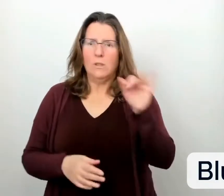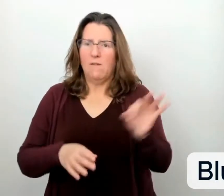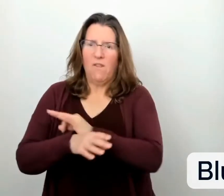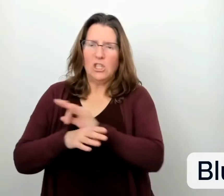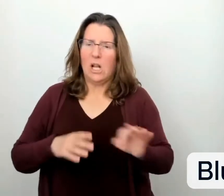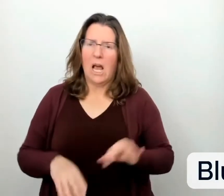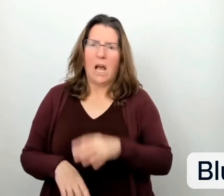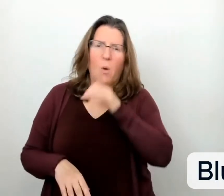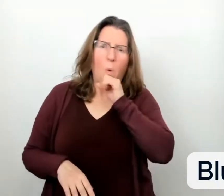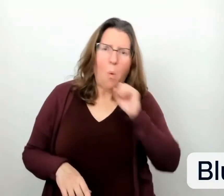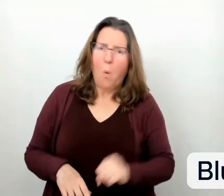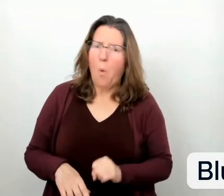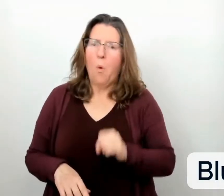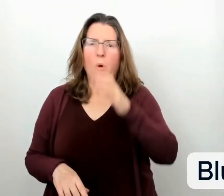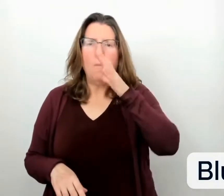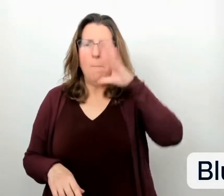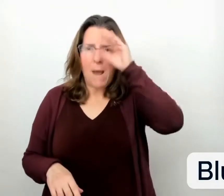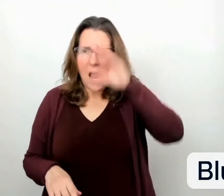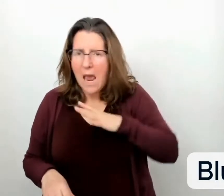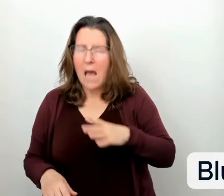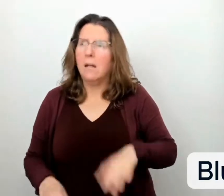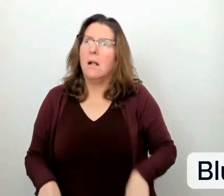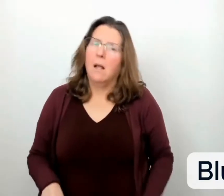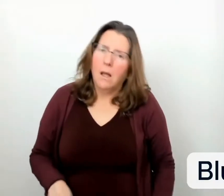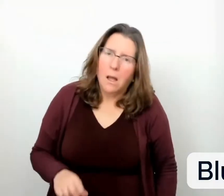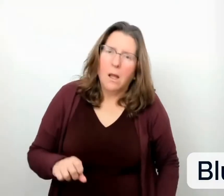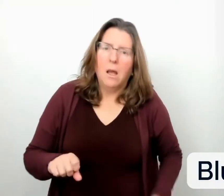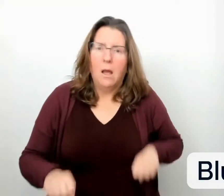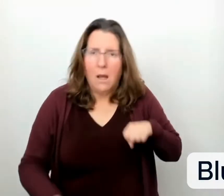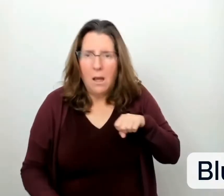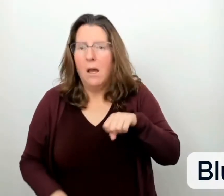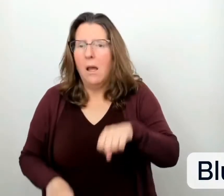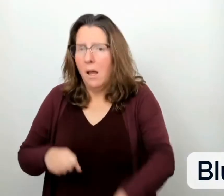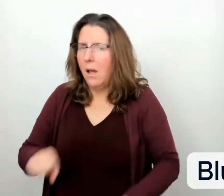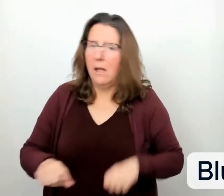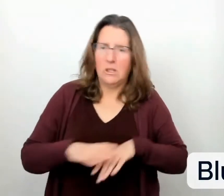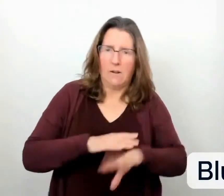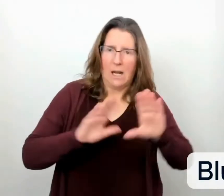Honestly, he was functioning like an old man, slumped over, moving slowly, always tired.